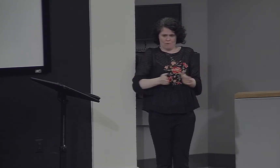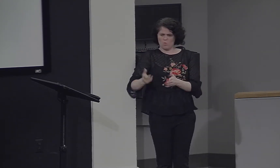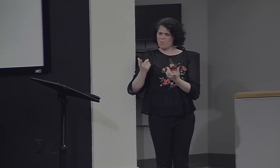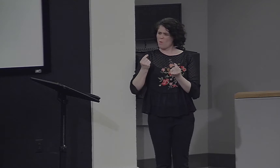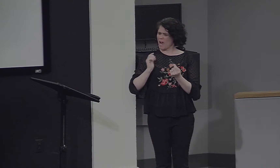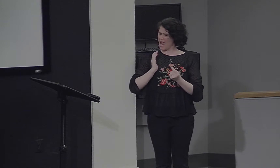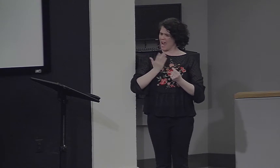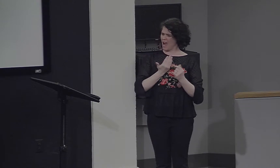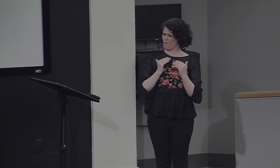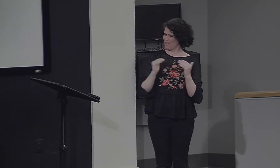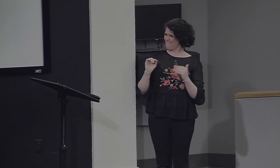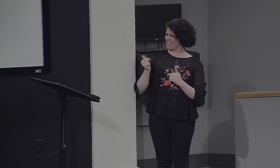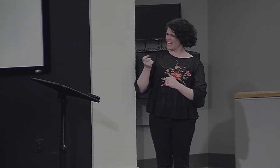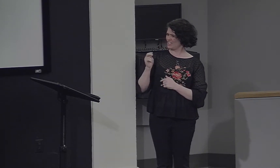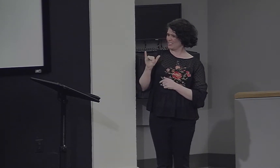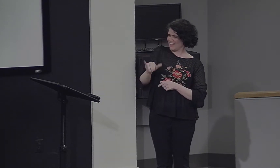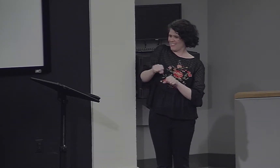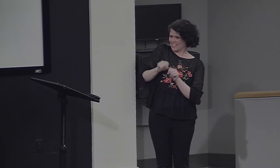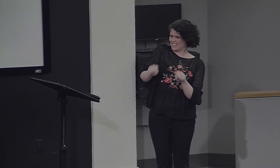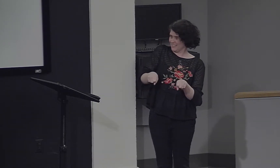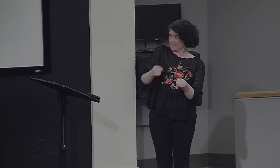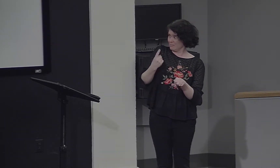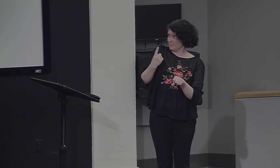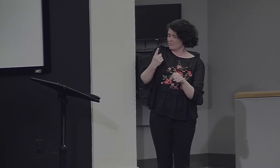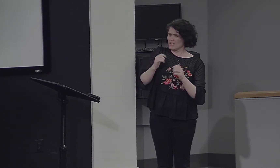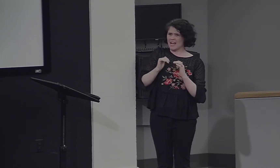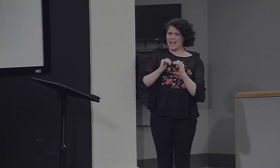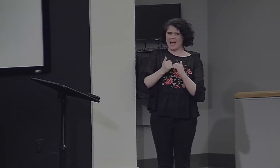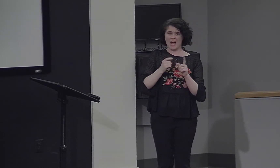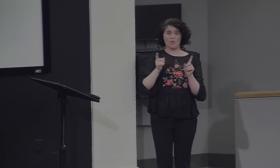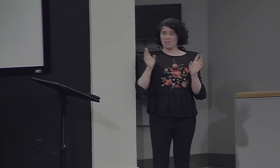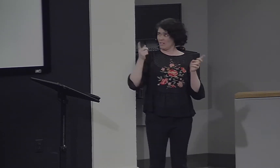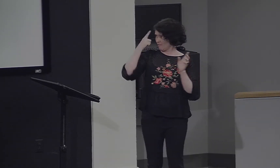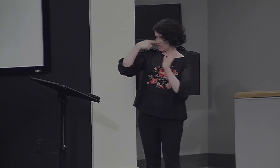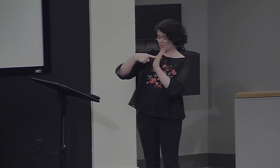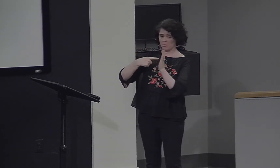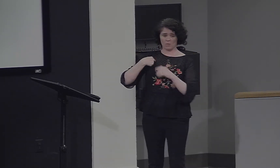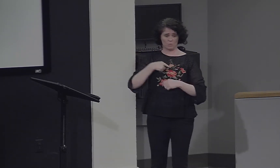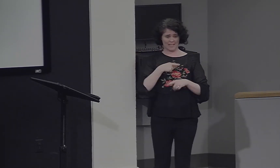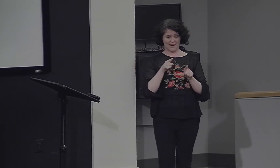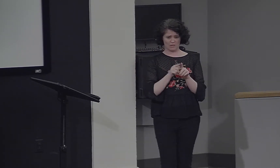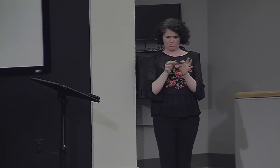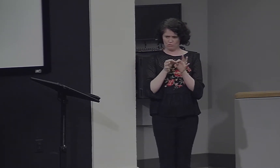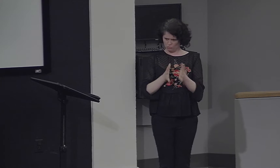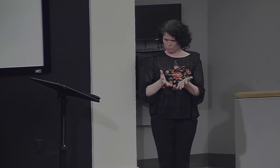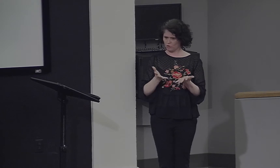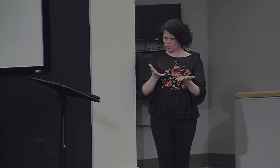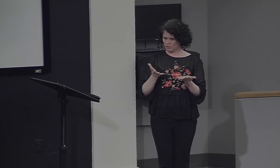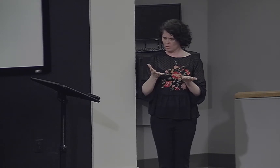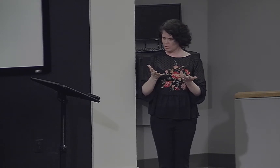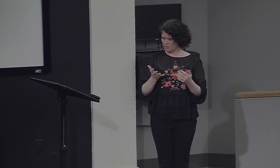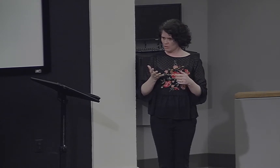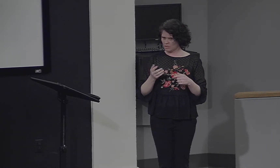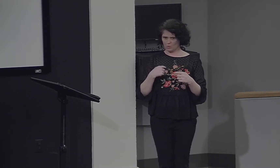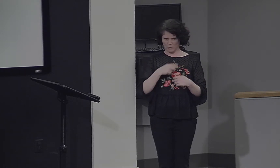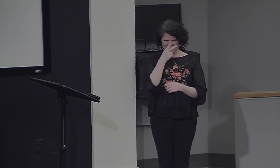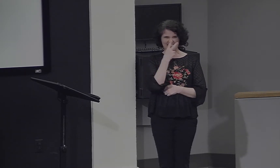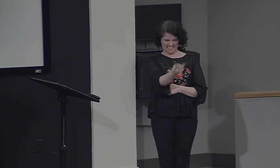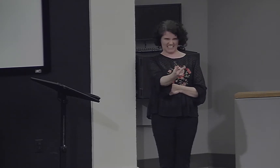set systemic structure. And how do we have agency within that system?